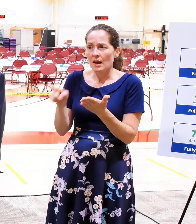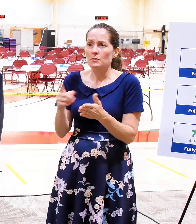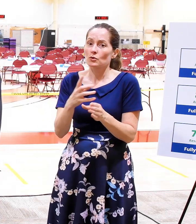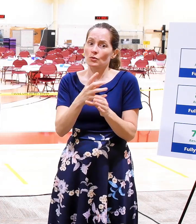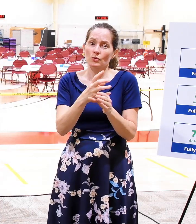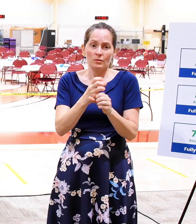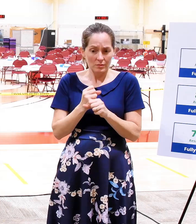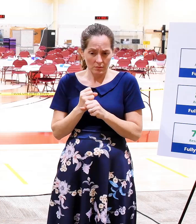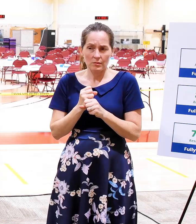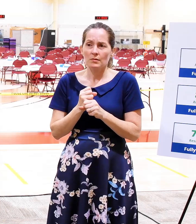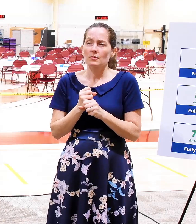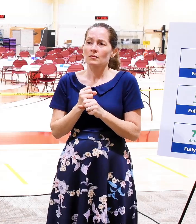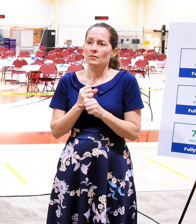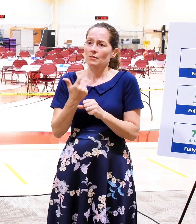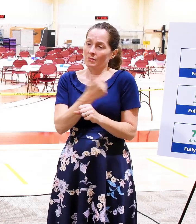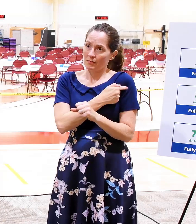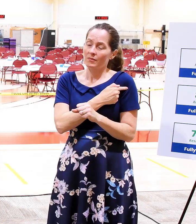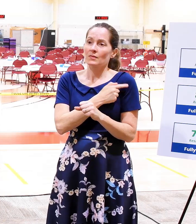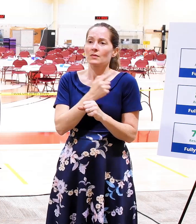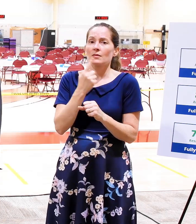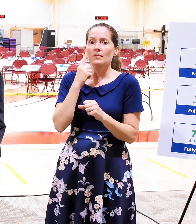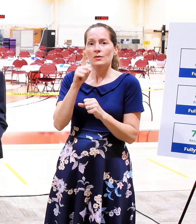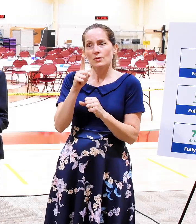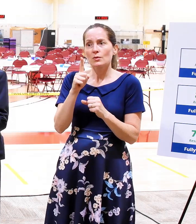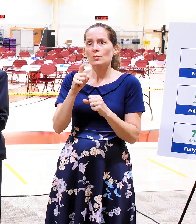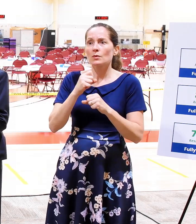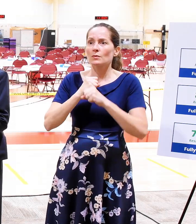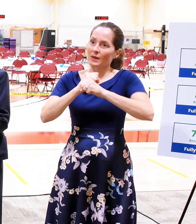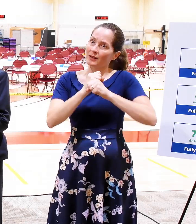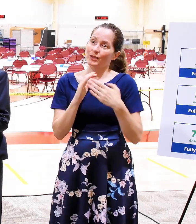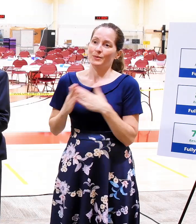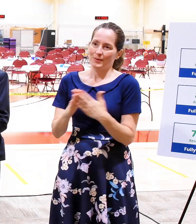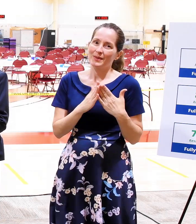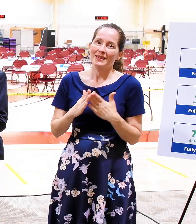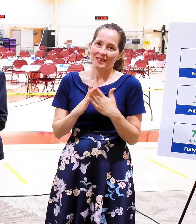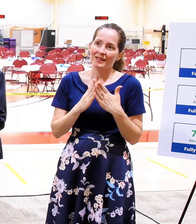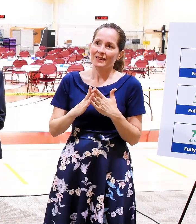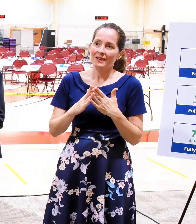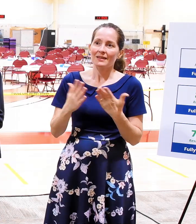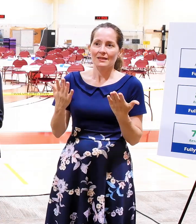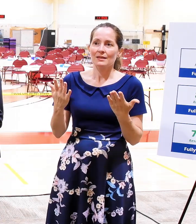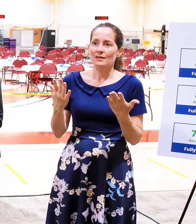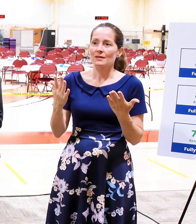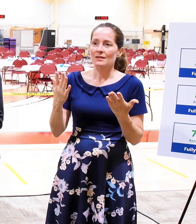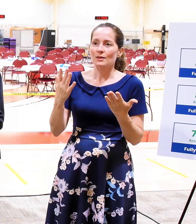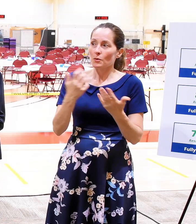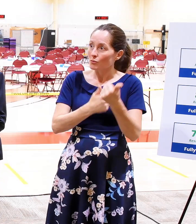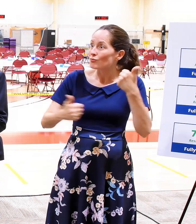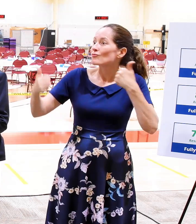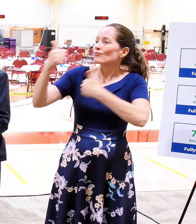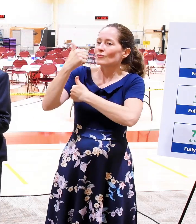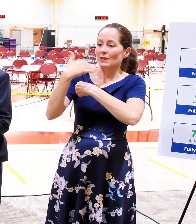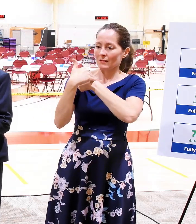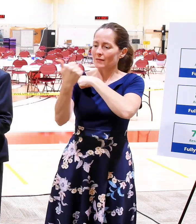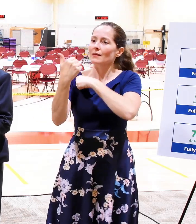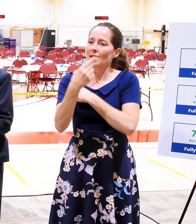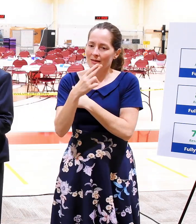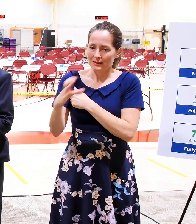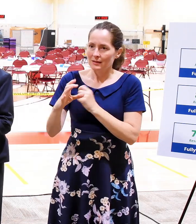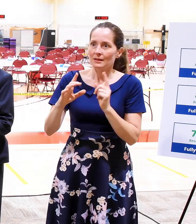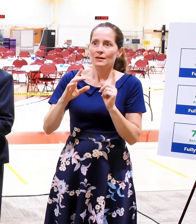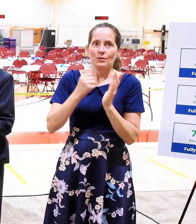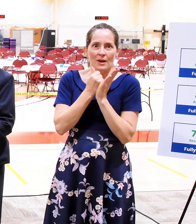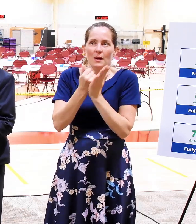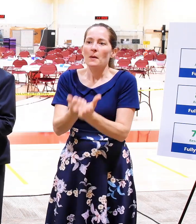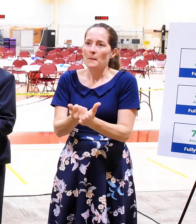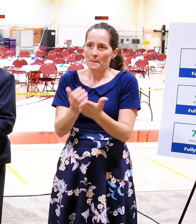Community College has answered the call to help, and we continue to do so with these additional efforts to encourage vaccinations for a safe